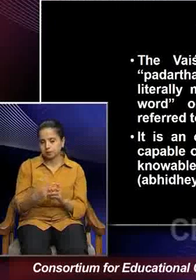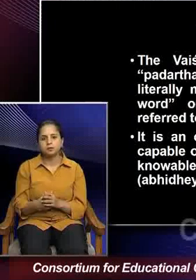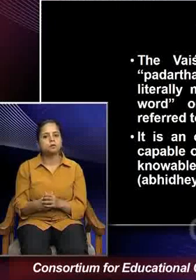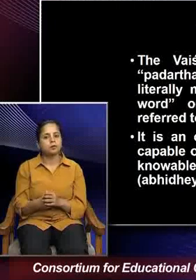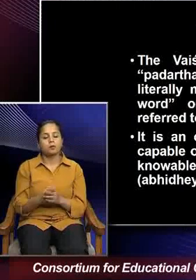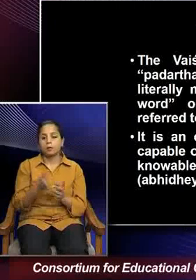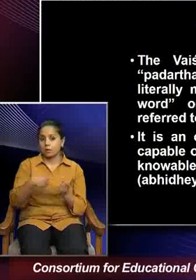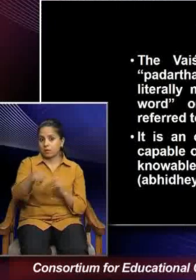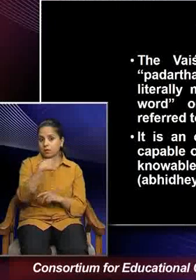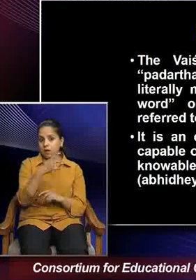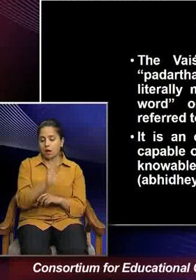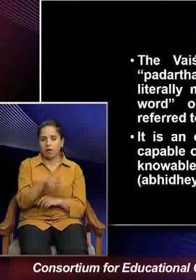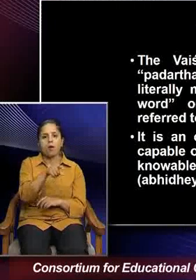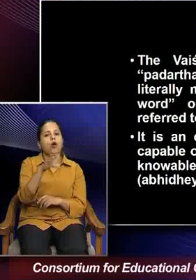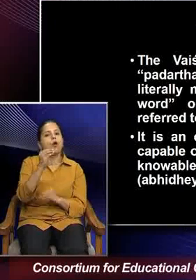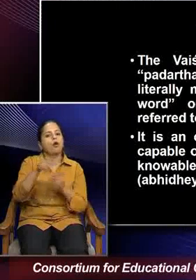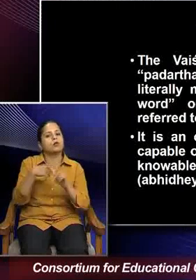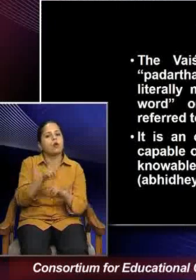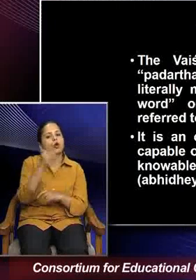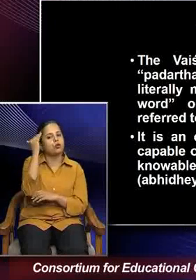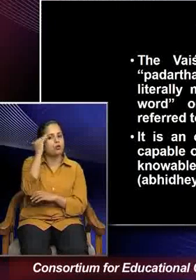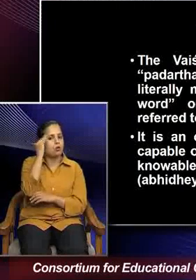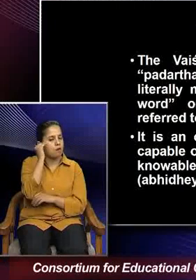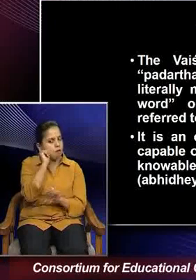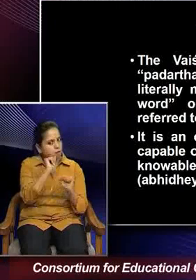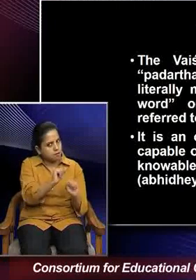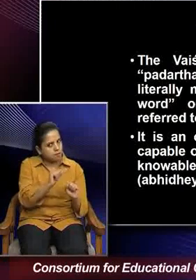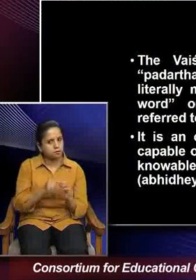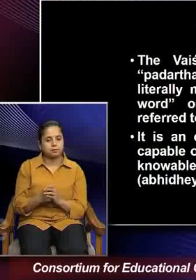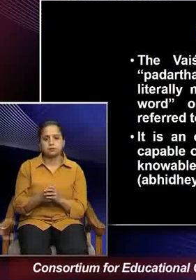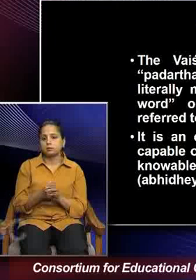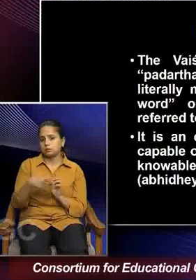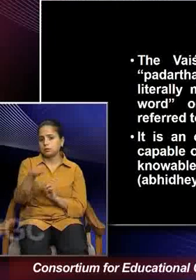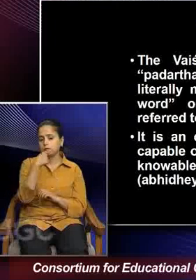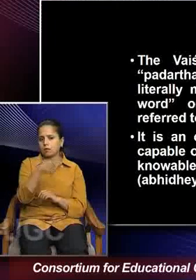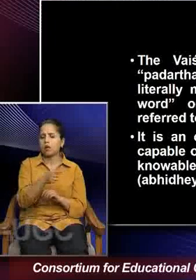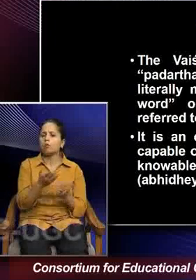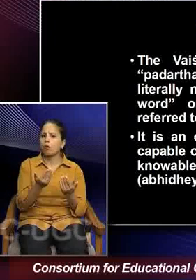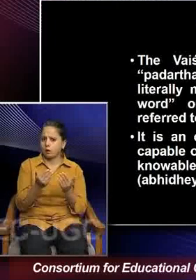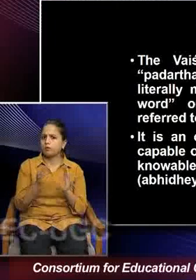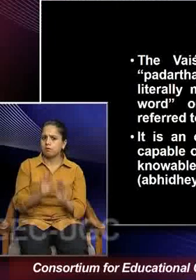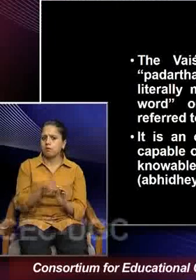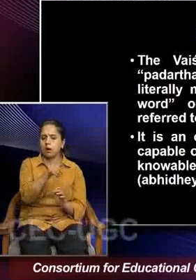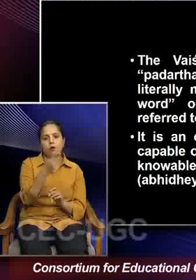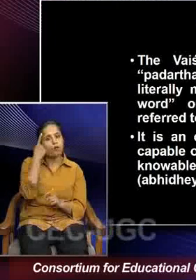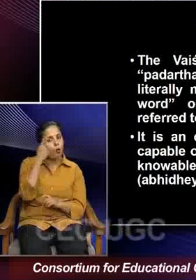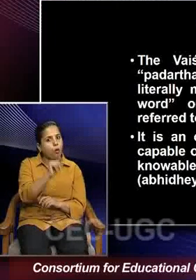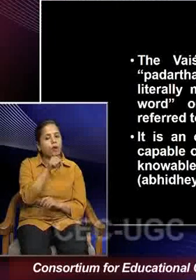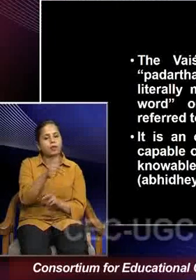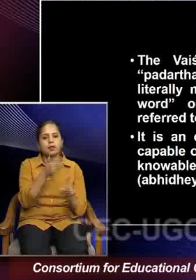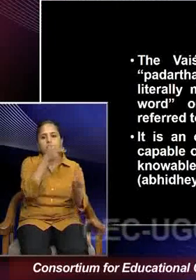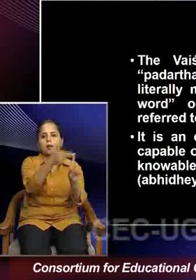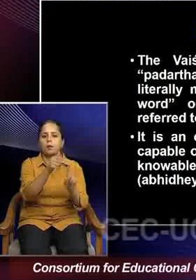So it is an object of knowledge and it is capable of being